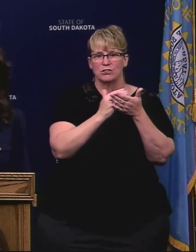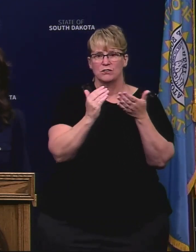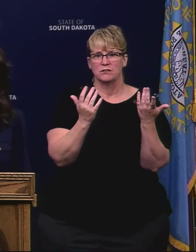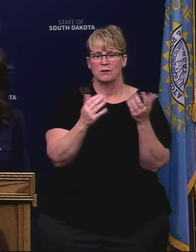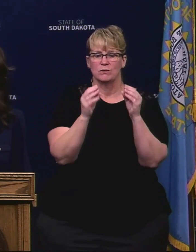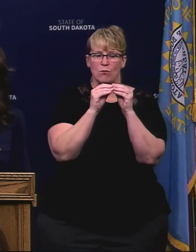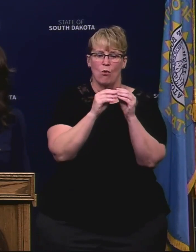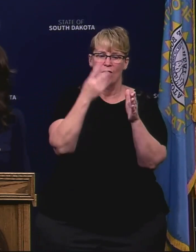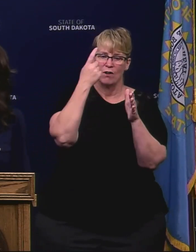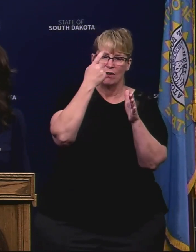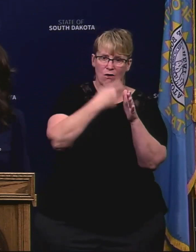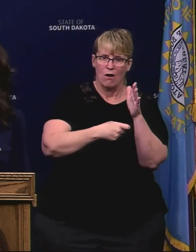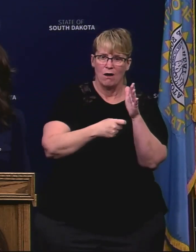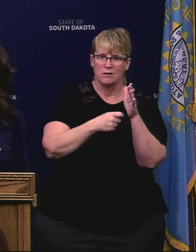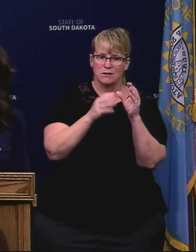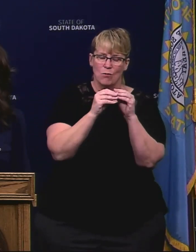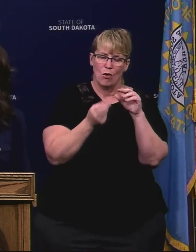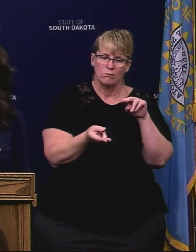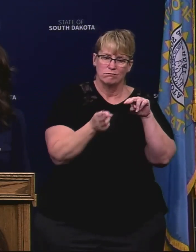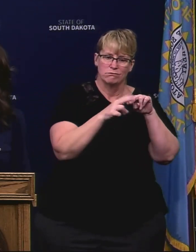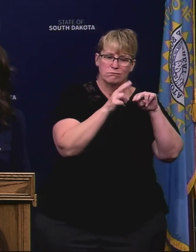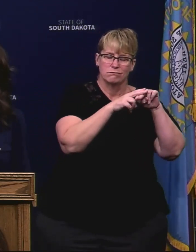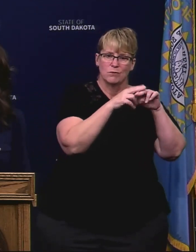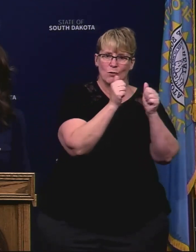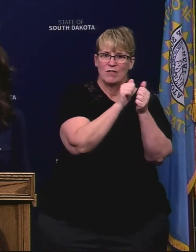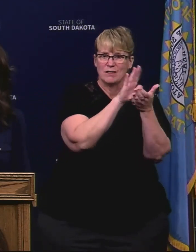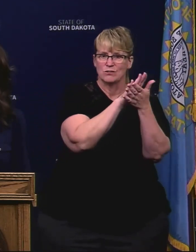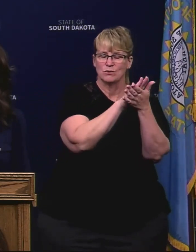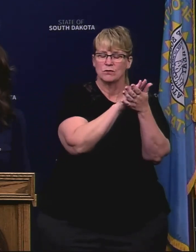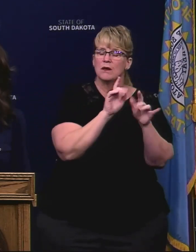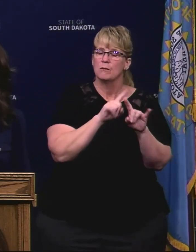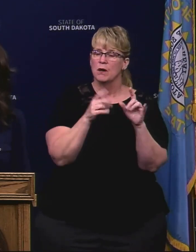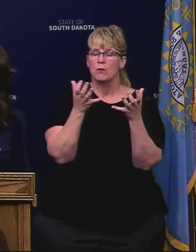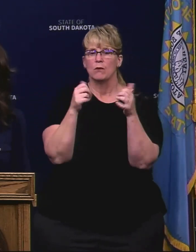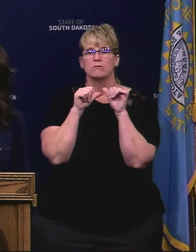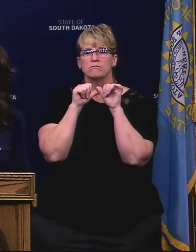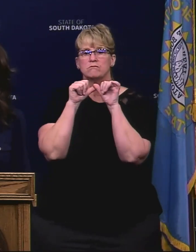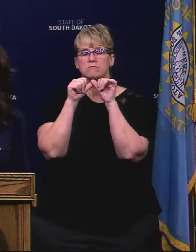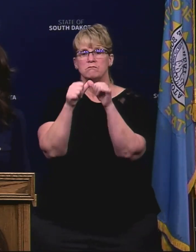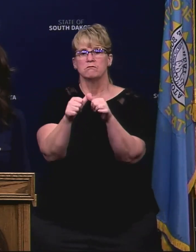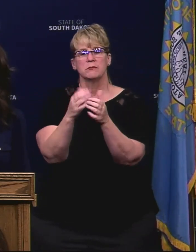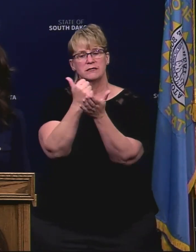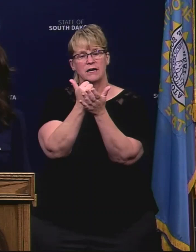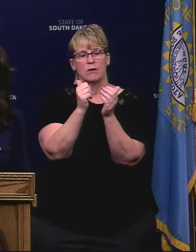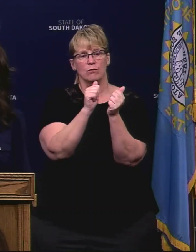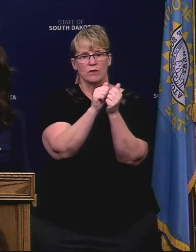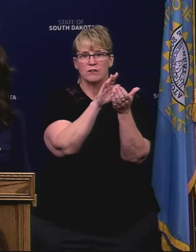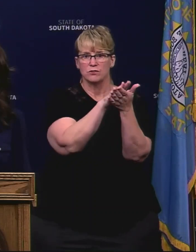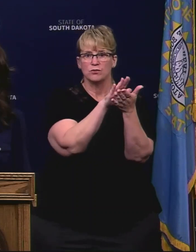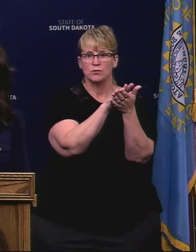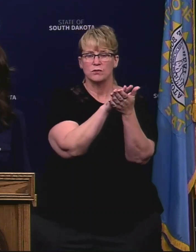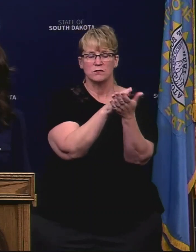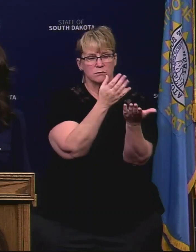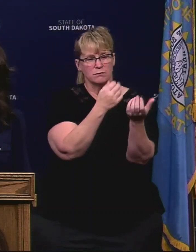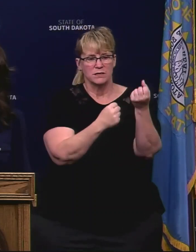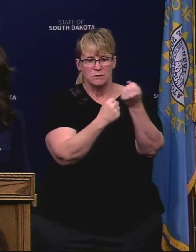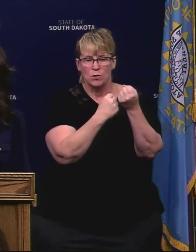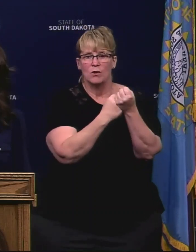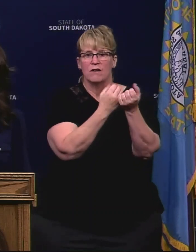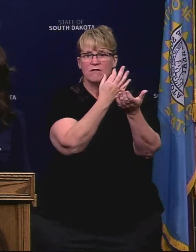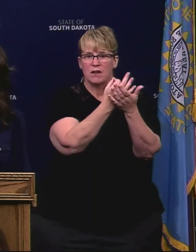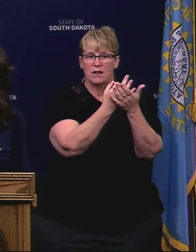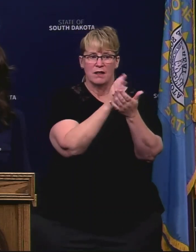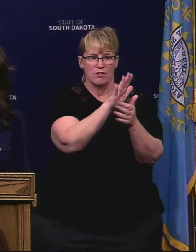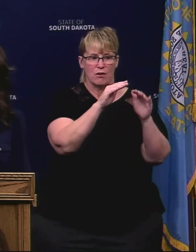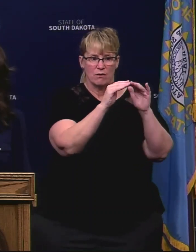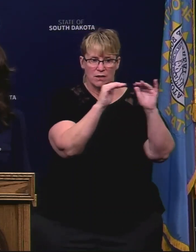cost to them. So, but we're looking for the ability to continue to help our schools be funded at a